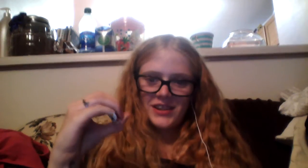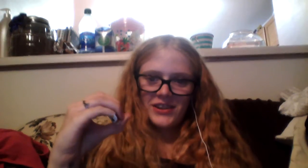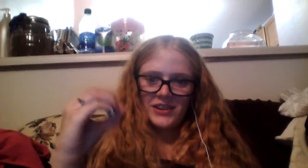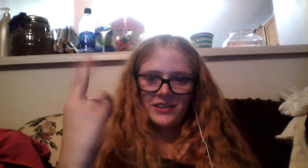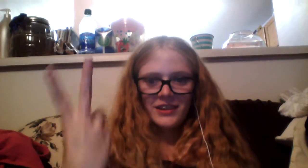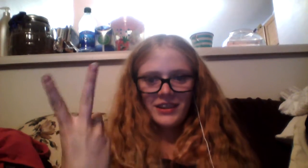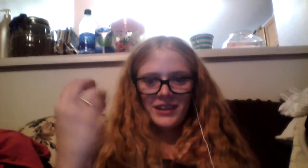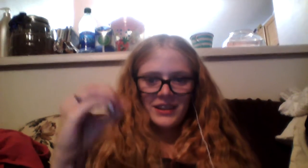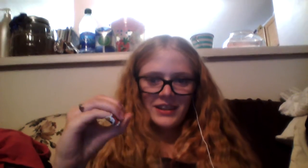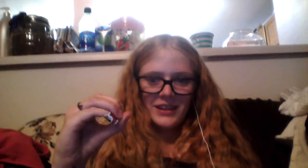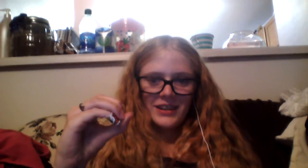0.